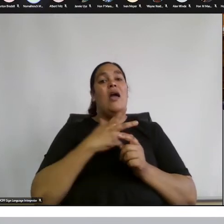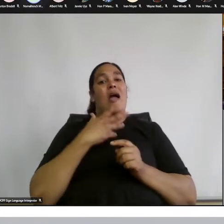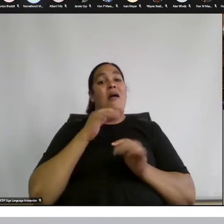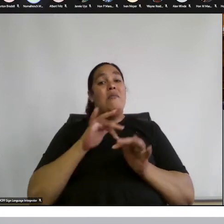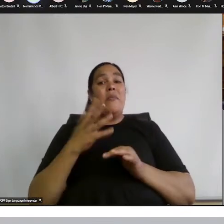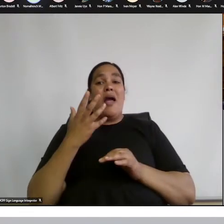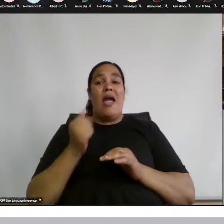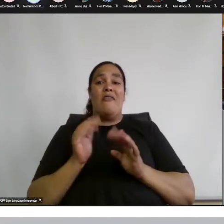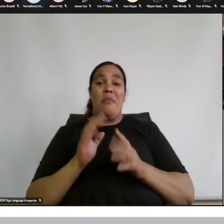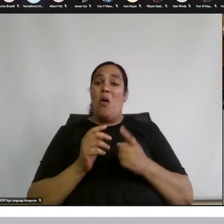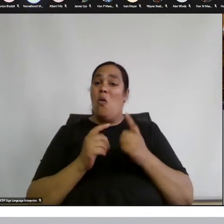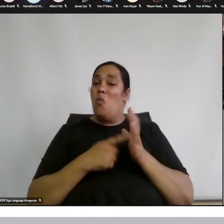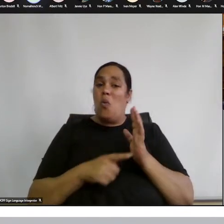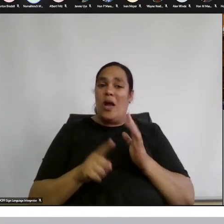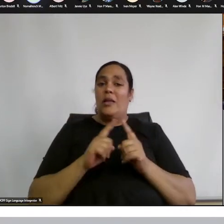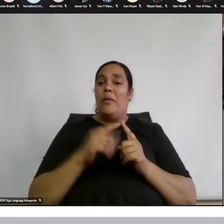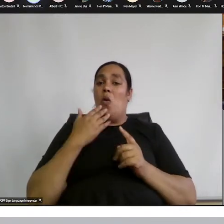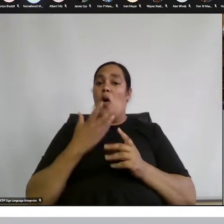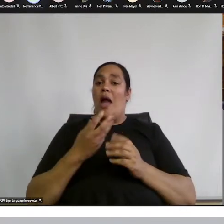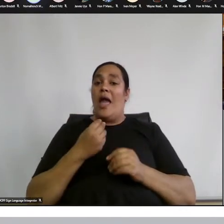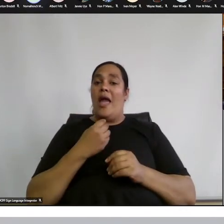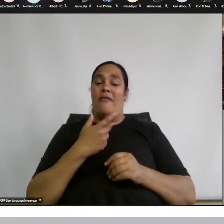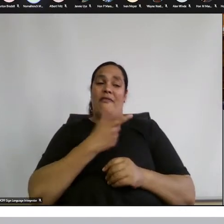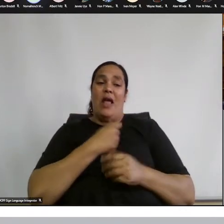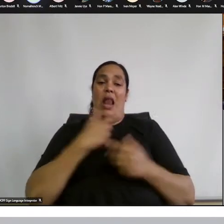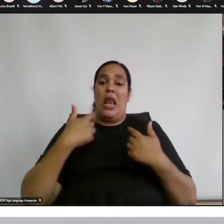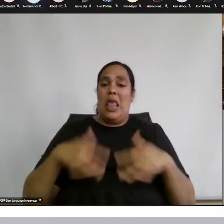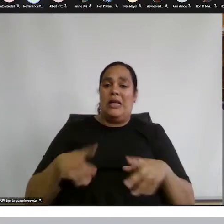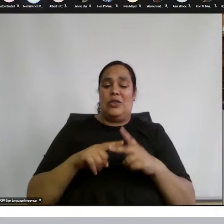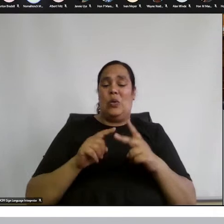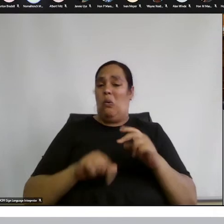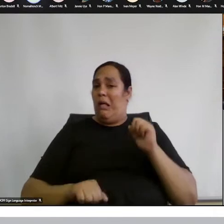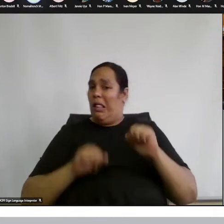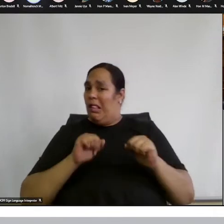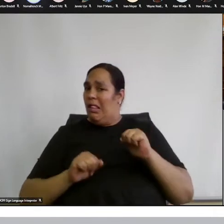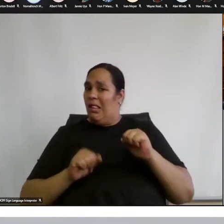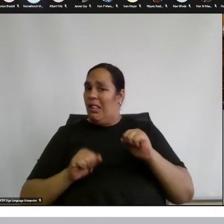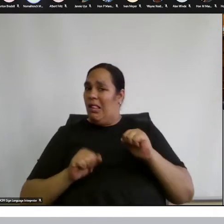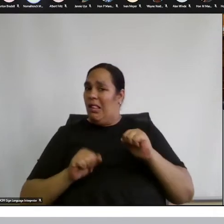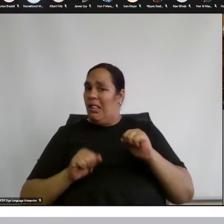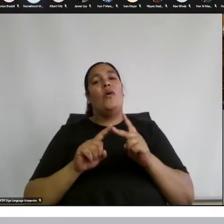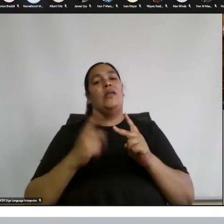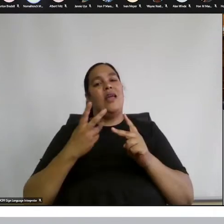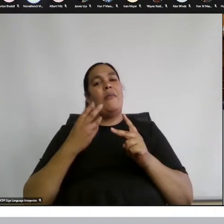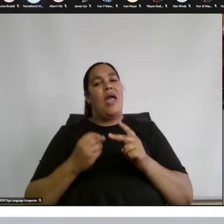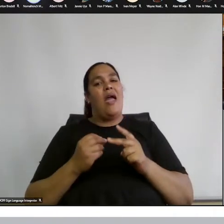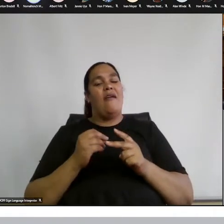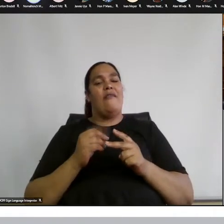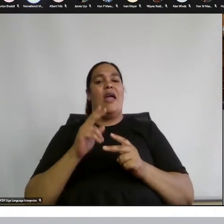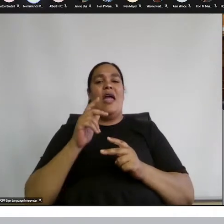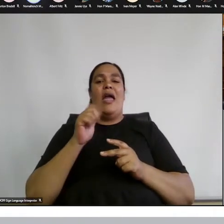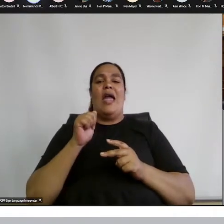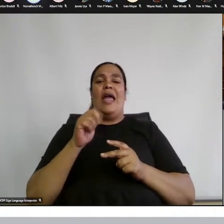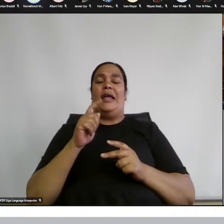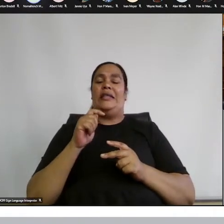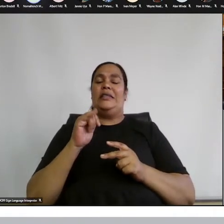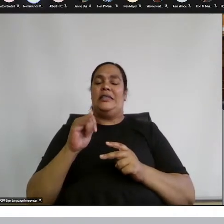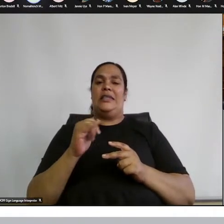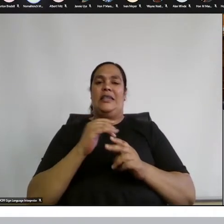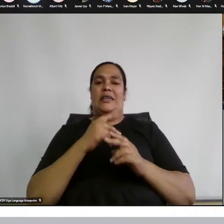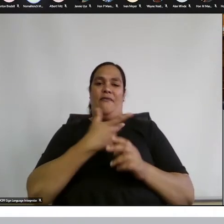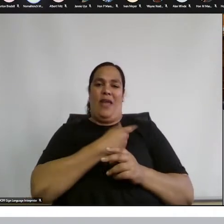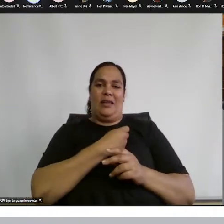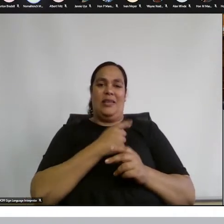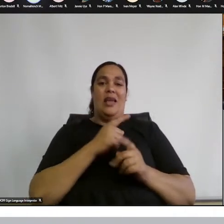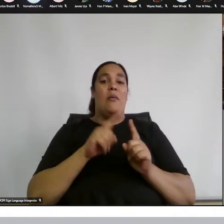people, not only those who are vaccine lazy, vaccine hesitant, we also have got anti-vaxxers. The health system